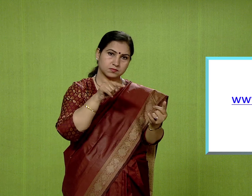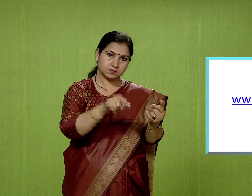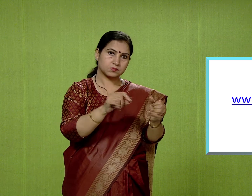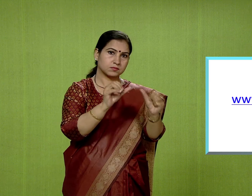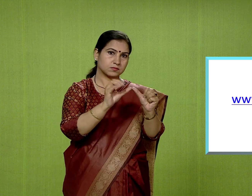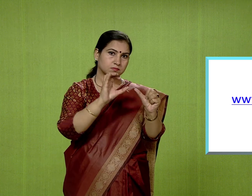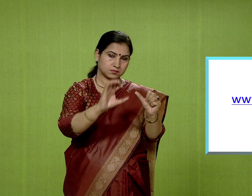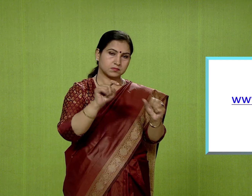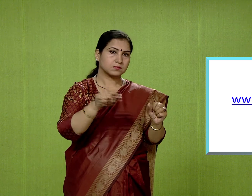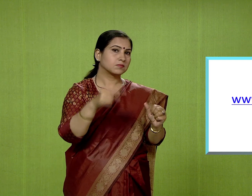www.nios.ac.in.